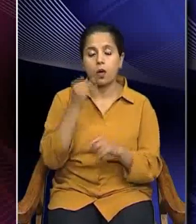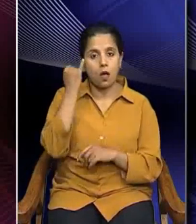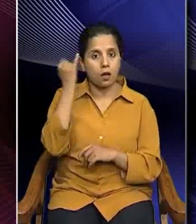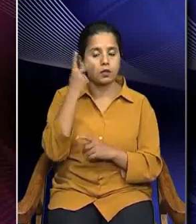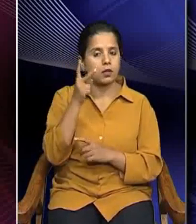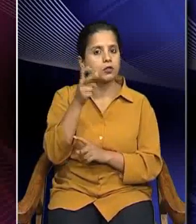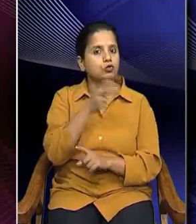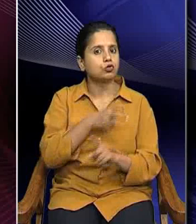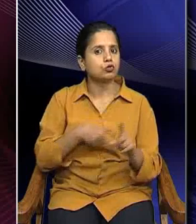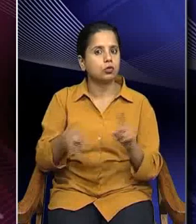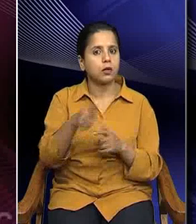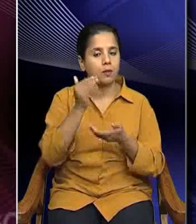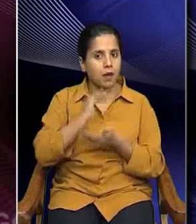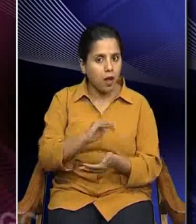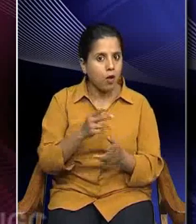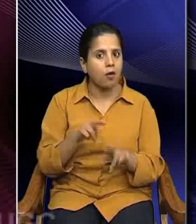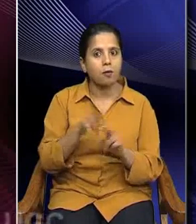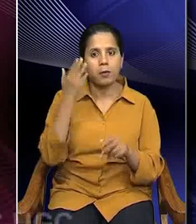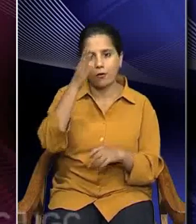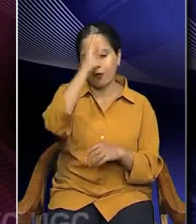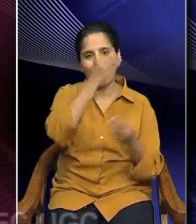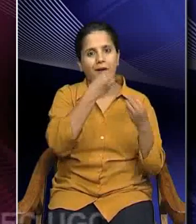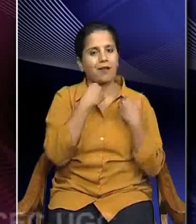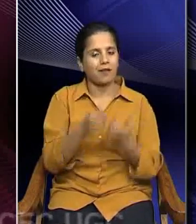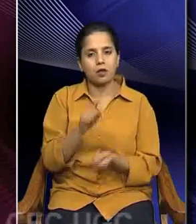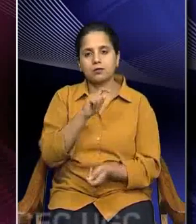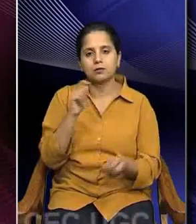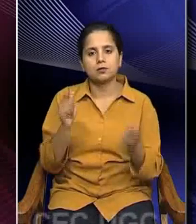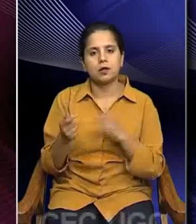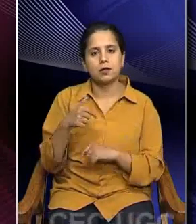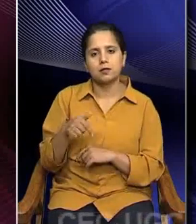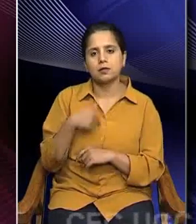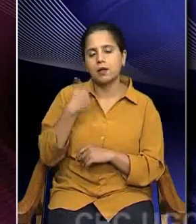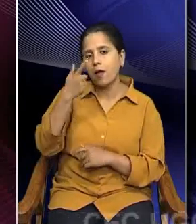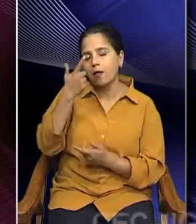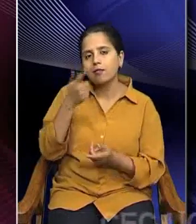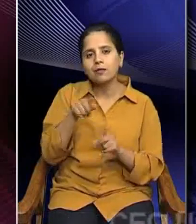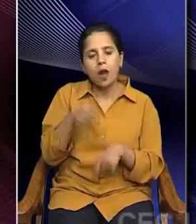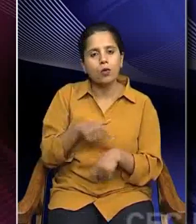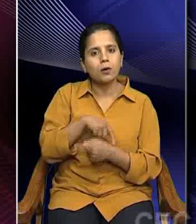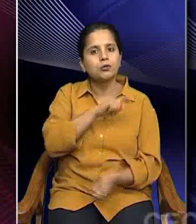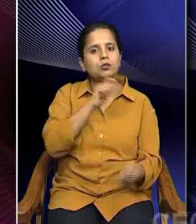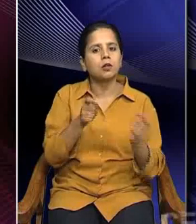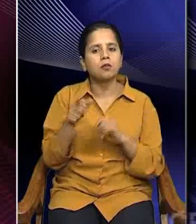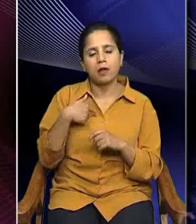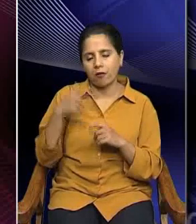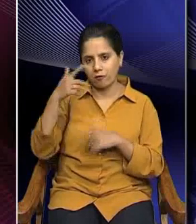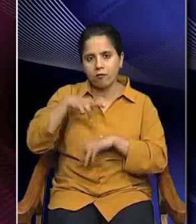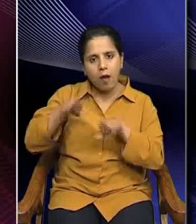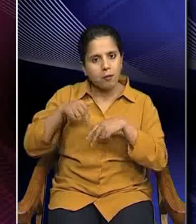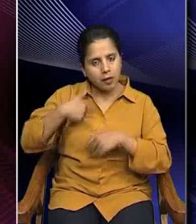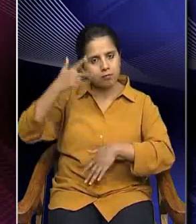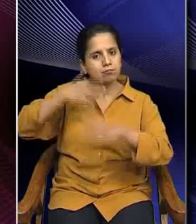of family building process from a stage where family was by fate to a stage where family building is